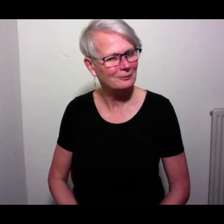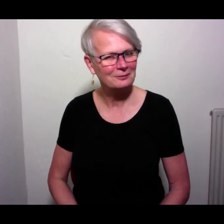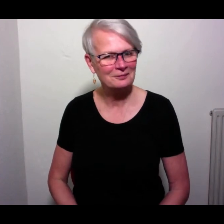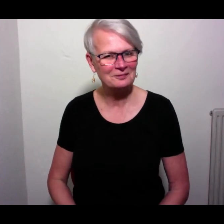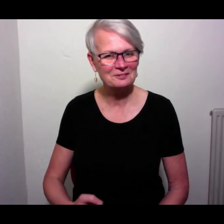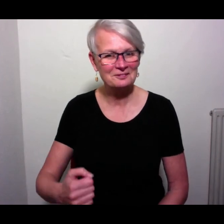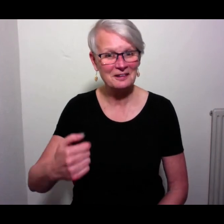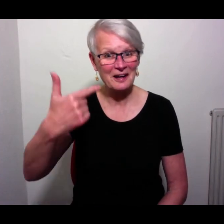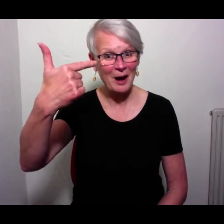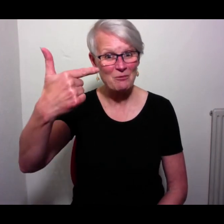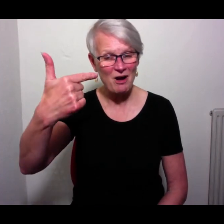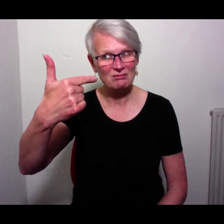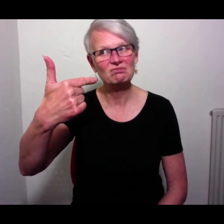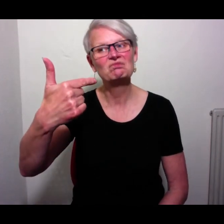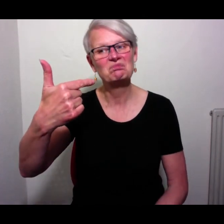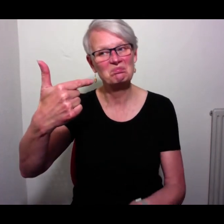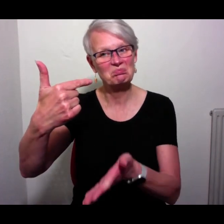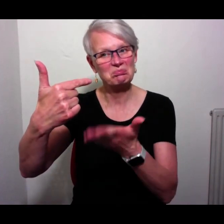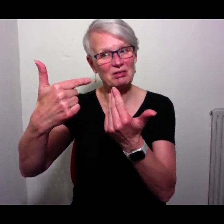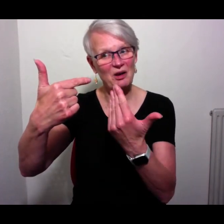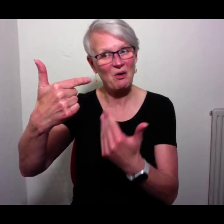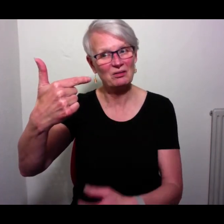that camera on.